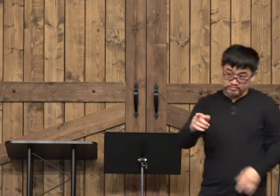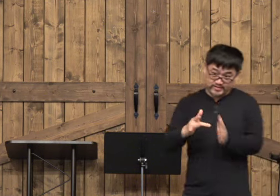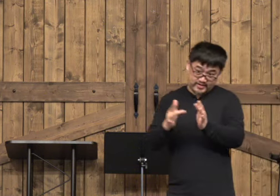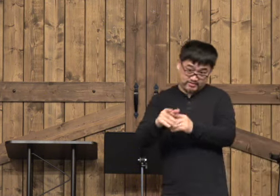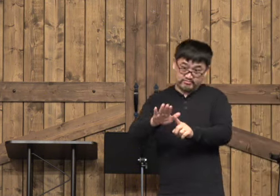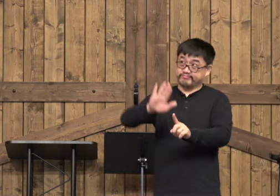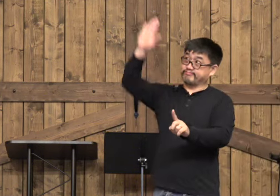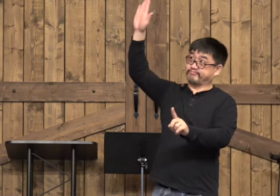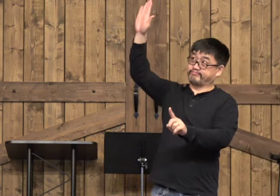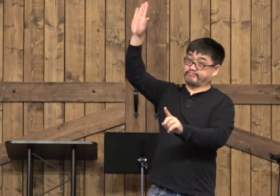the authority to forgive him.